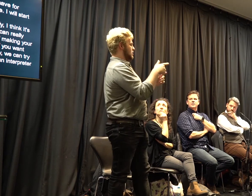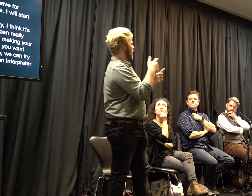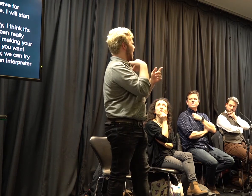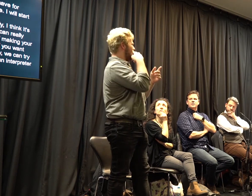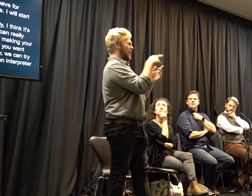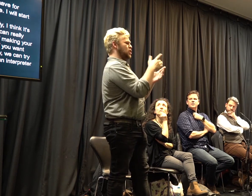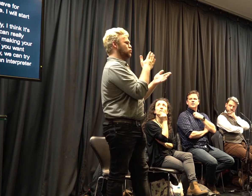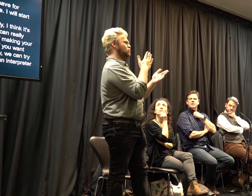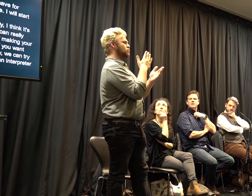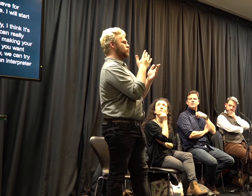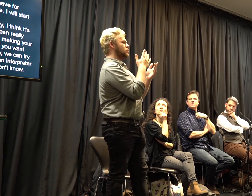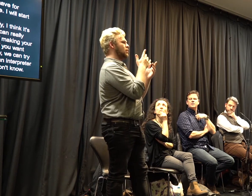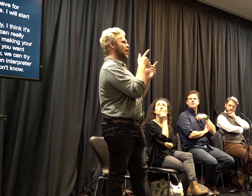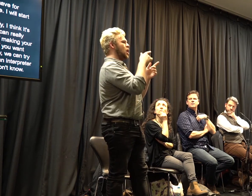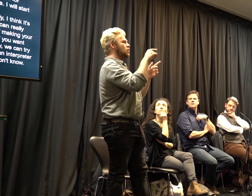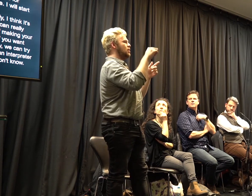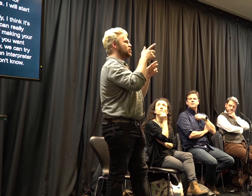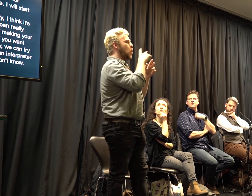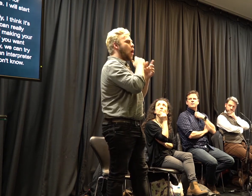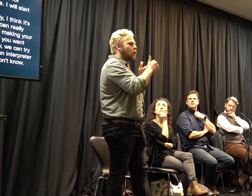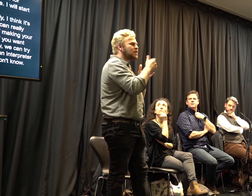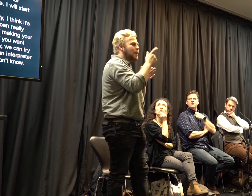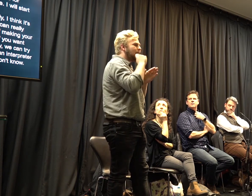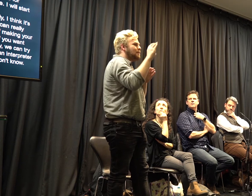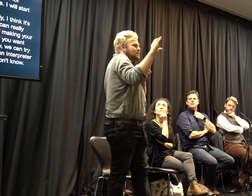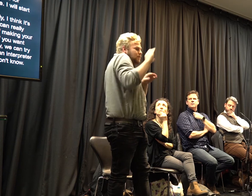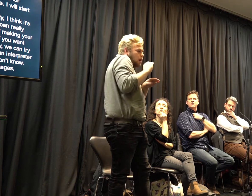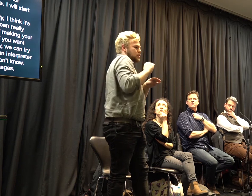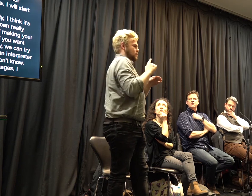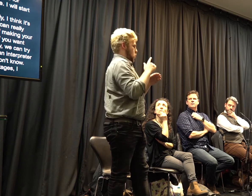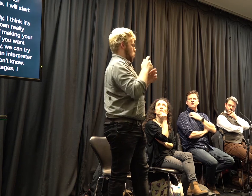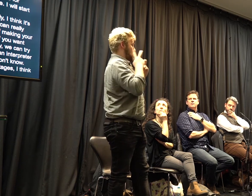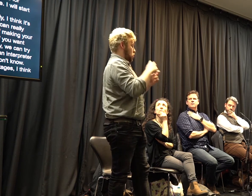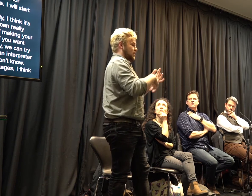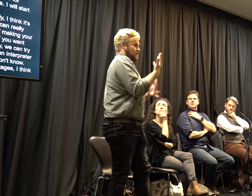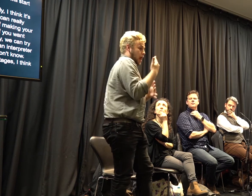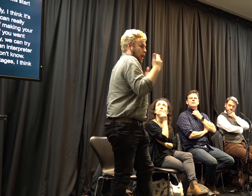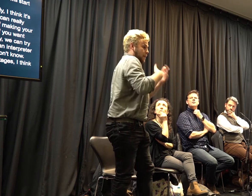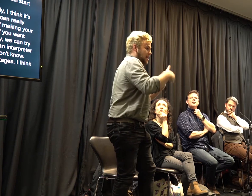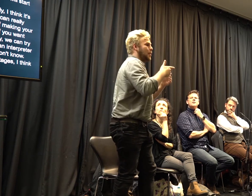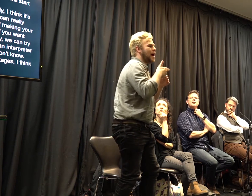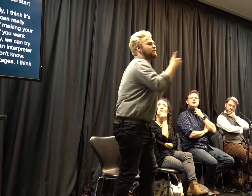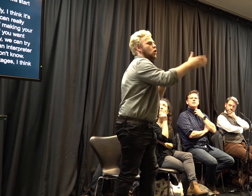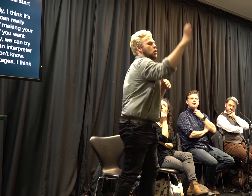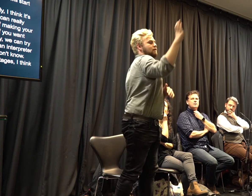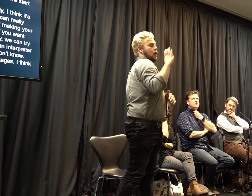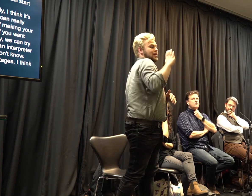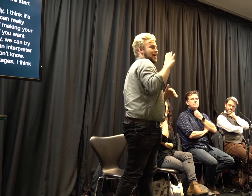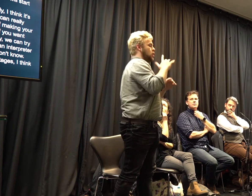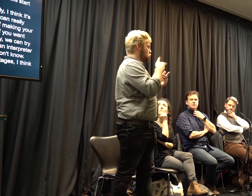the research and development stages, I think that's when often you can find some